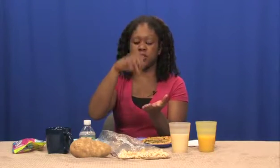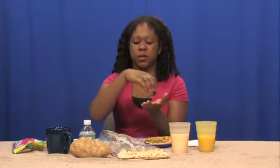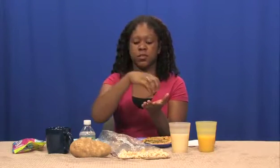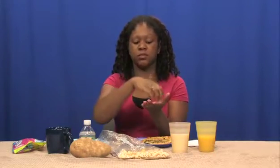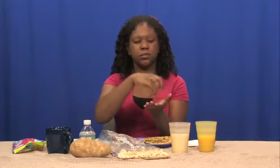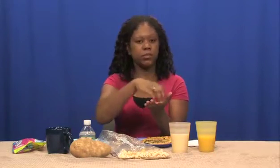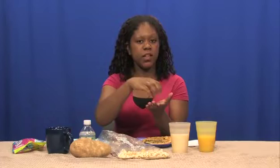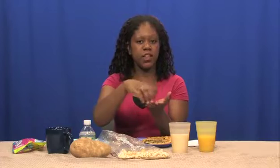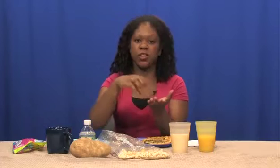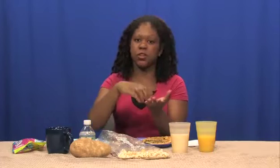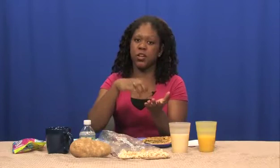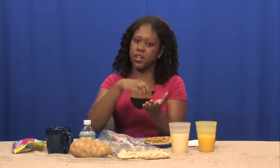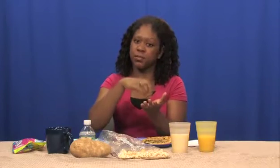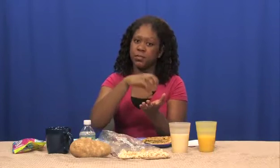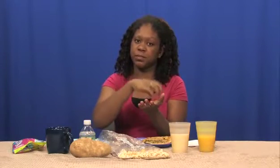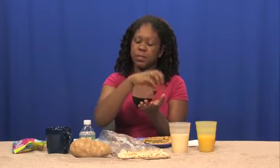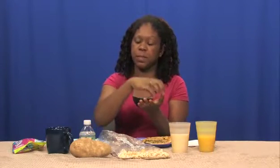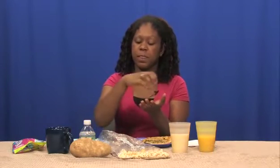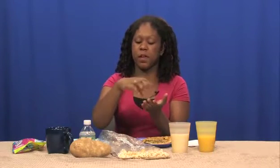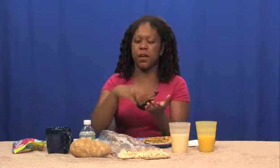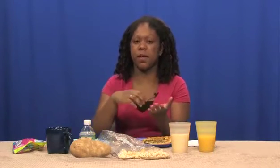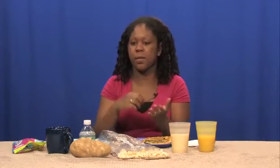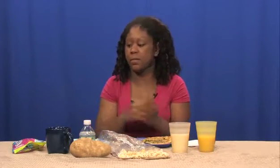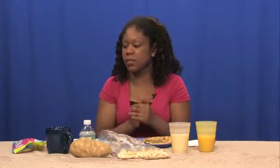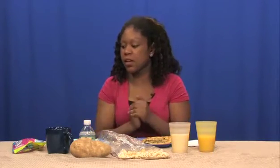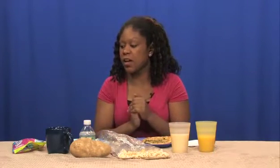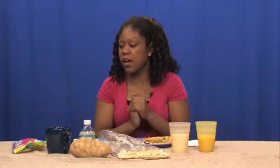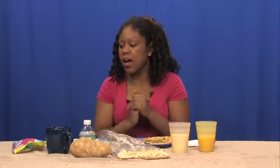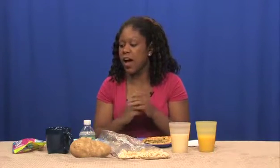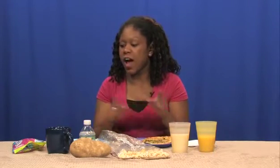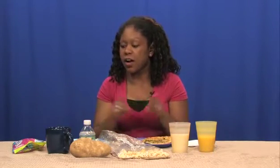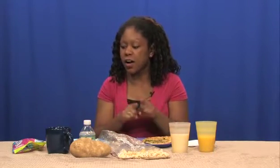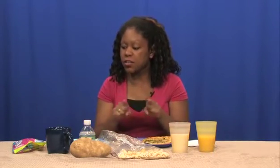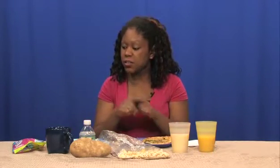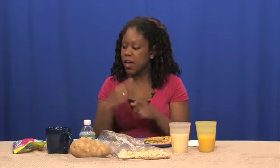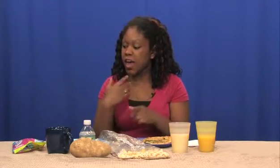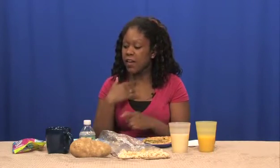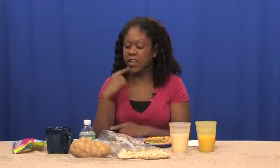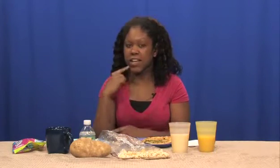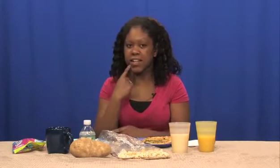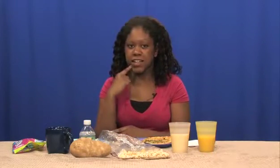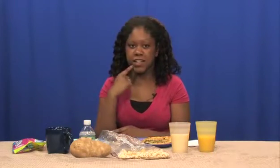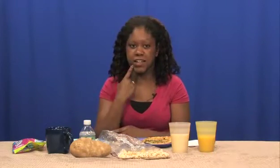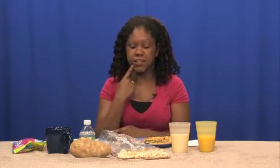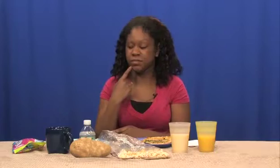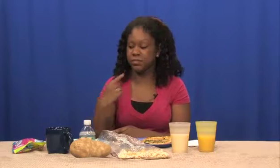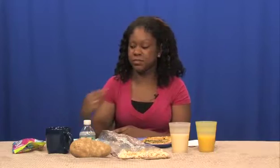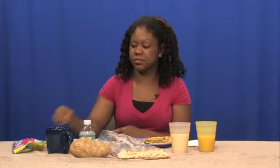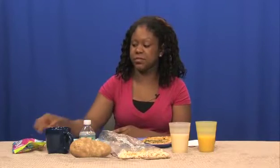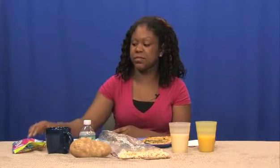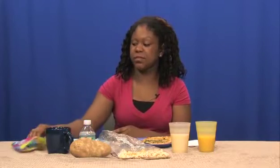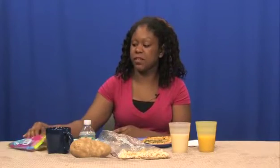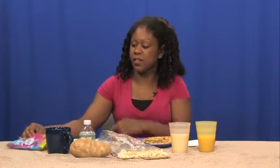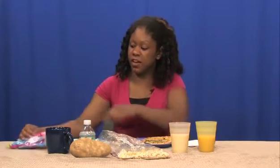shapes. That's cookie. All right? I also have candy right